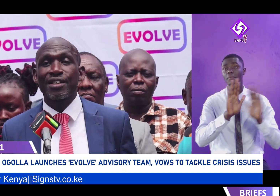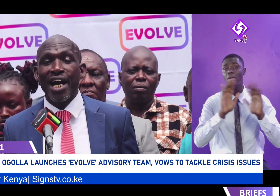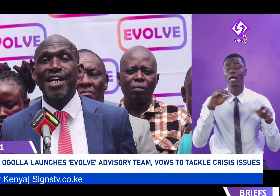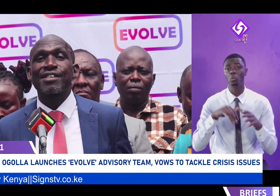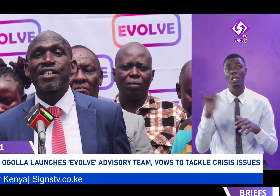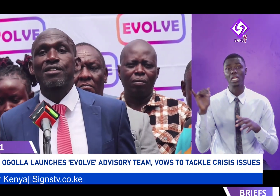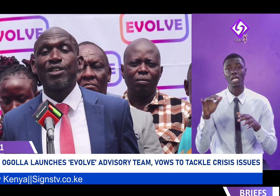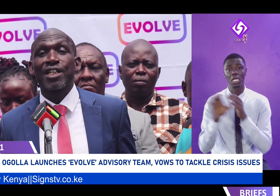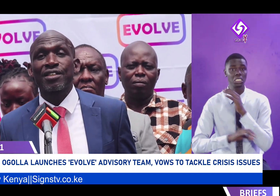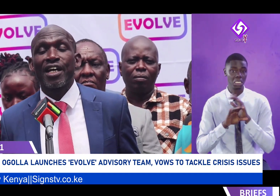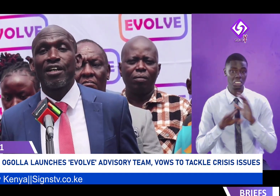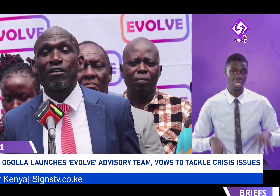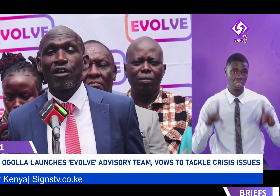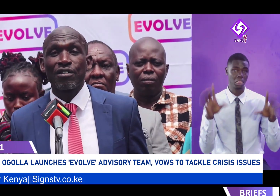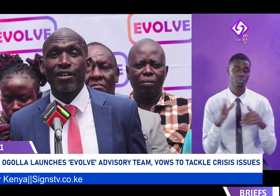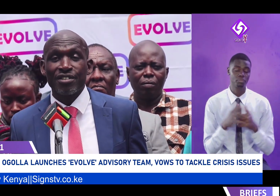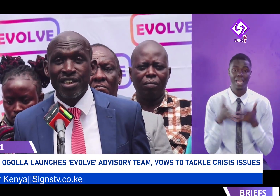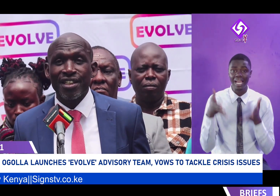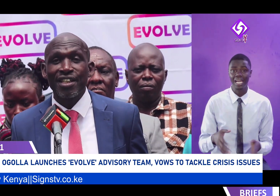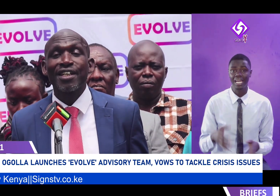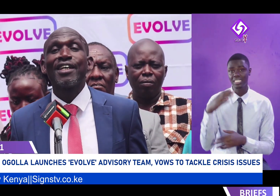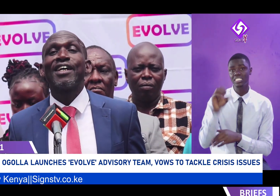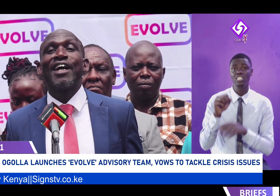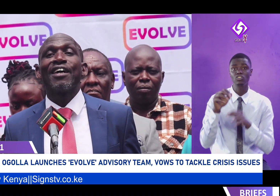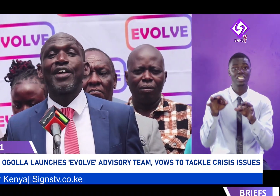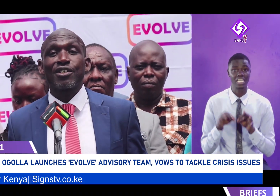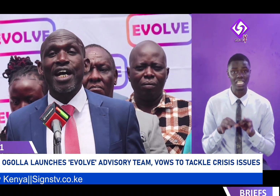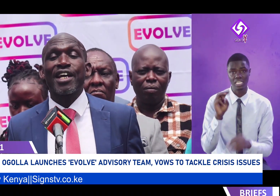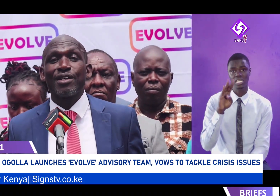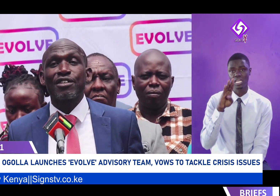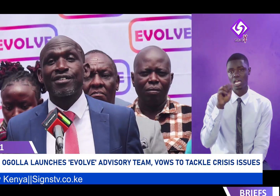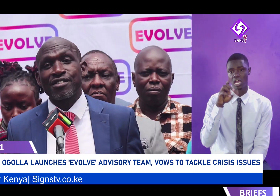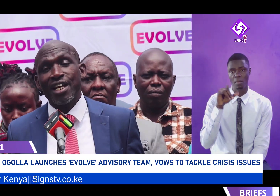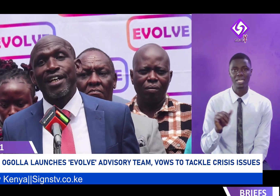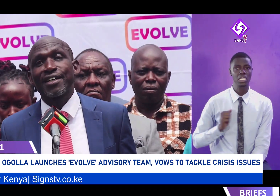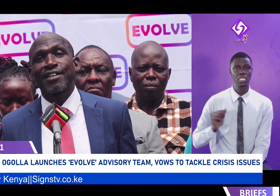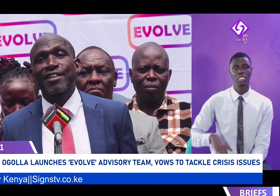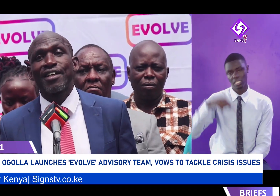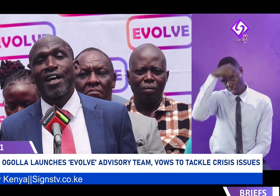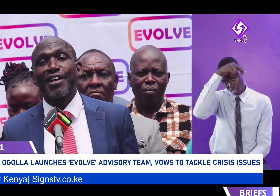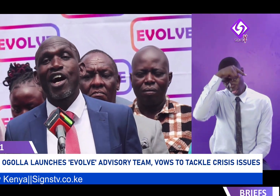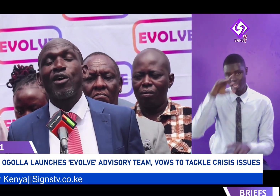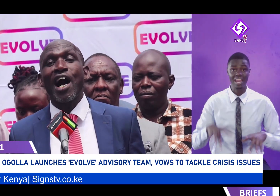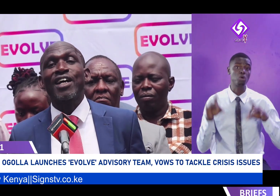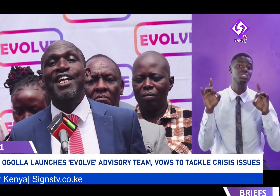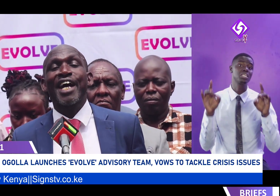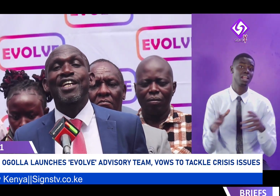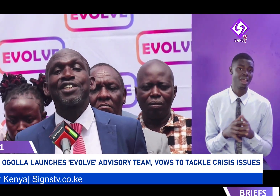the current CS of education of Treasury, the daughter graduated in Australia. Now, how can he write a